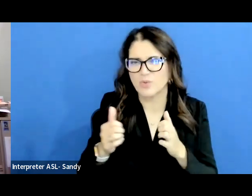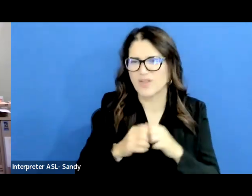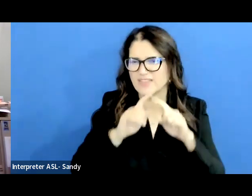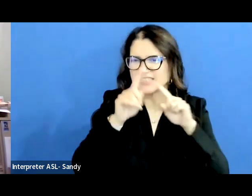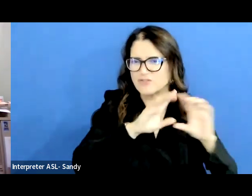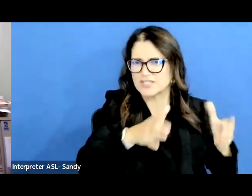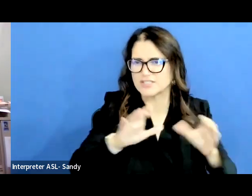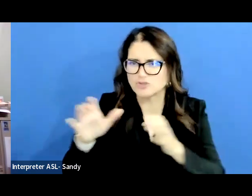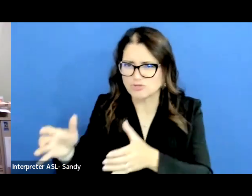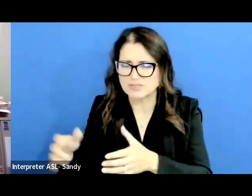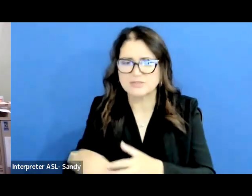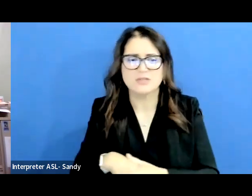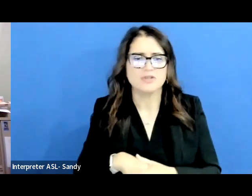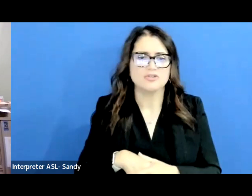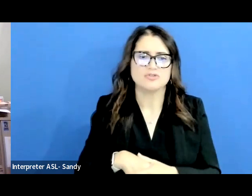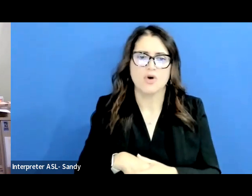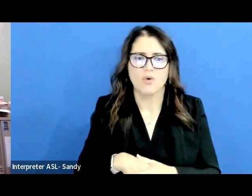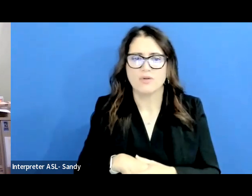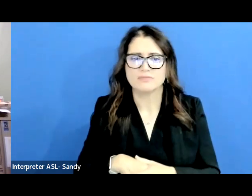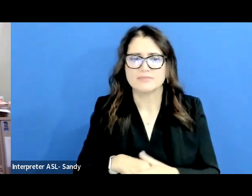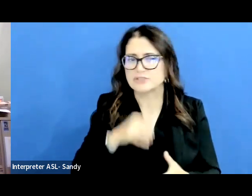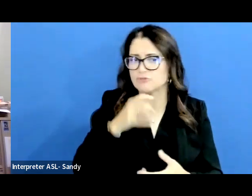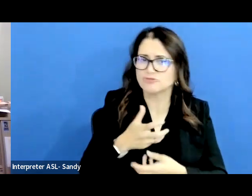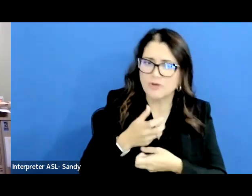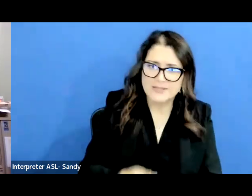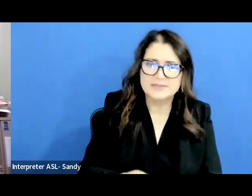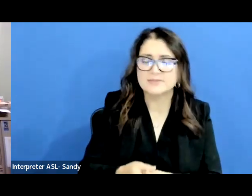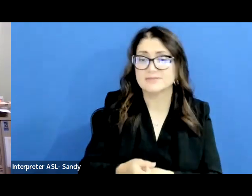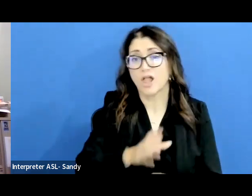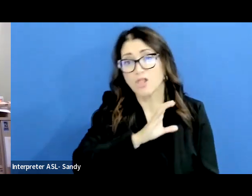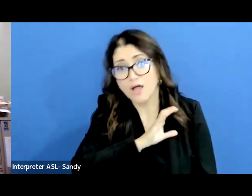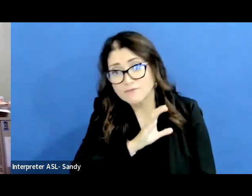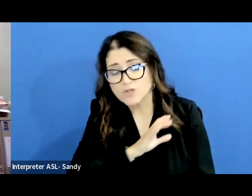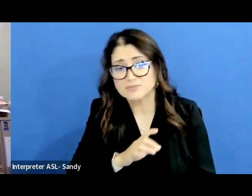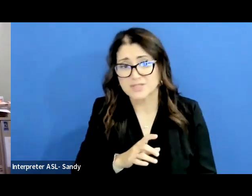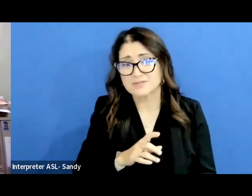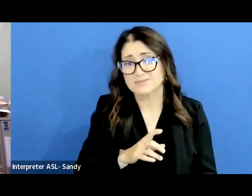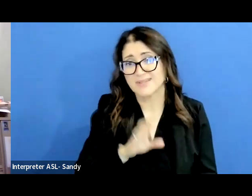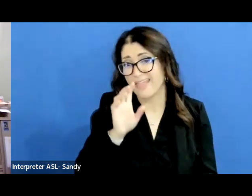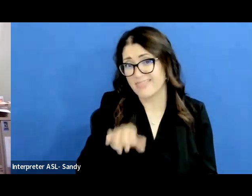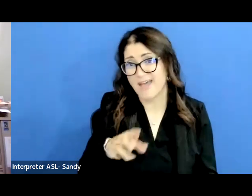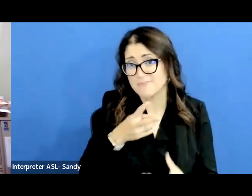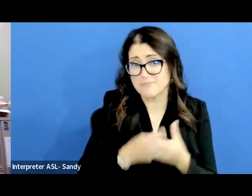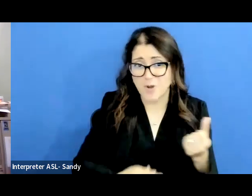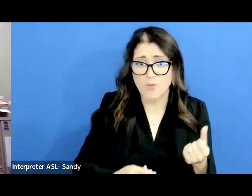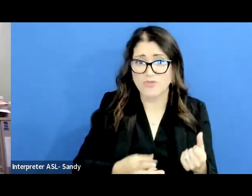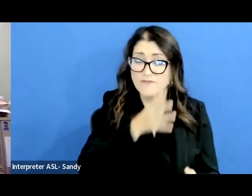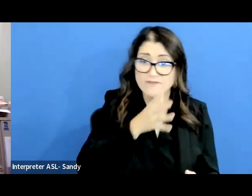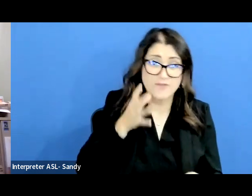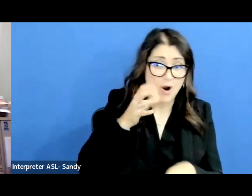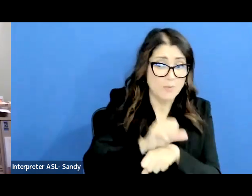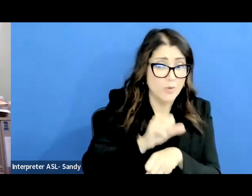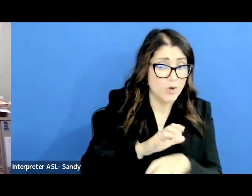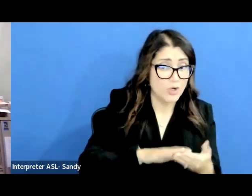of the system or law enforcement is expressed across both immigrant farm worker communities and communities with